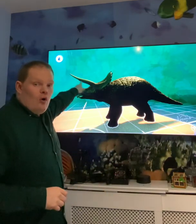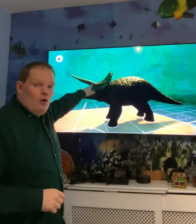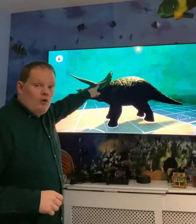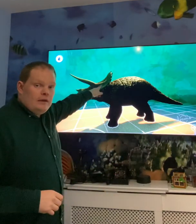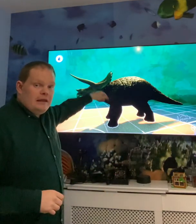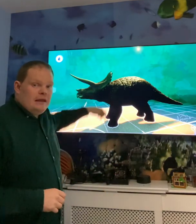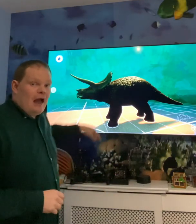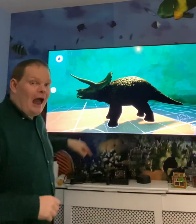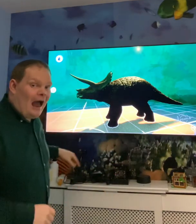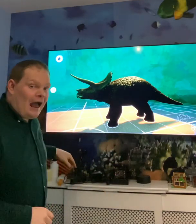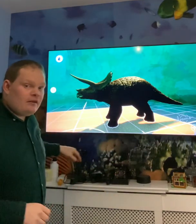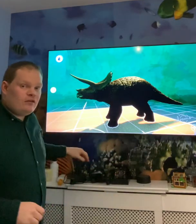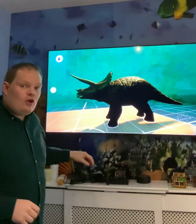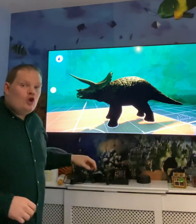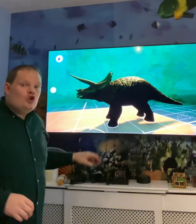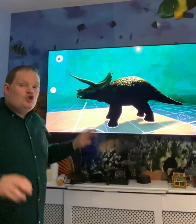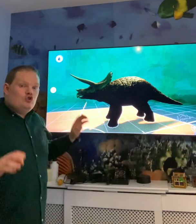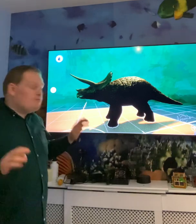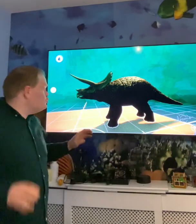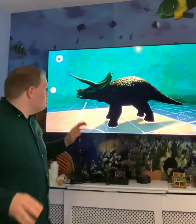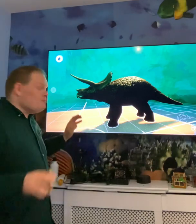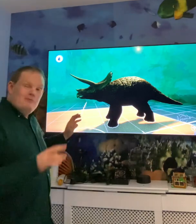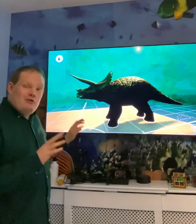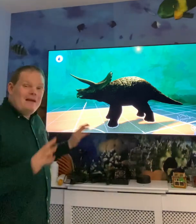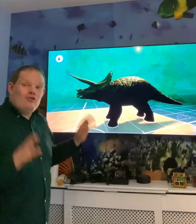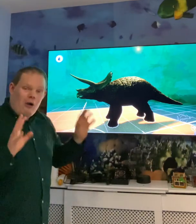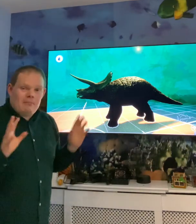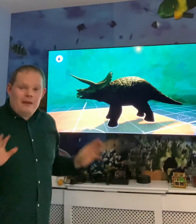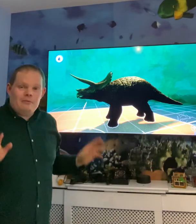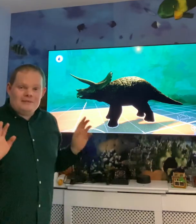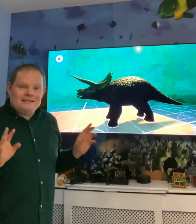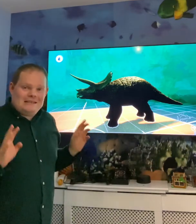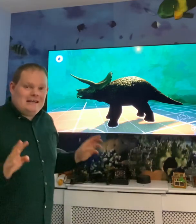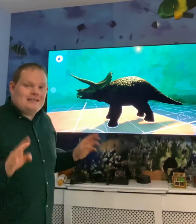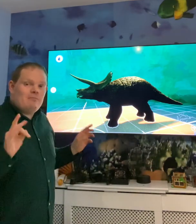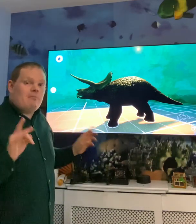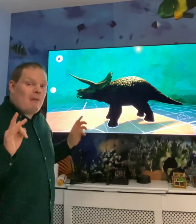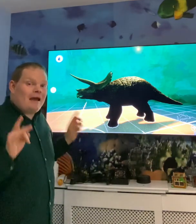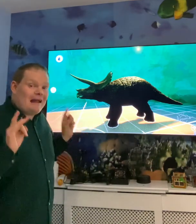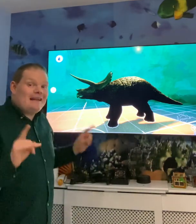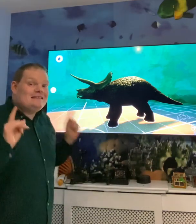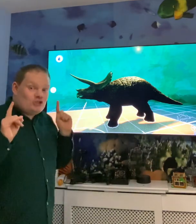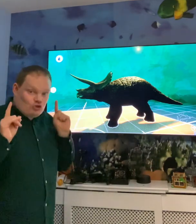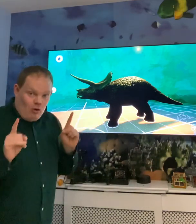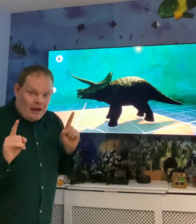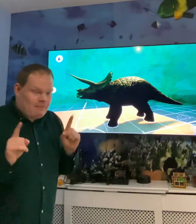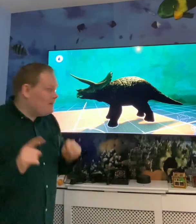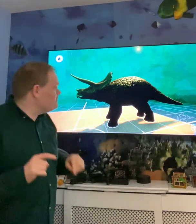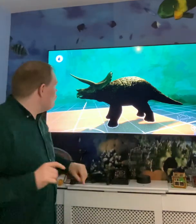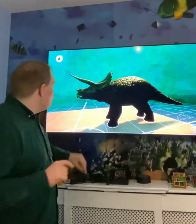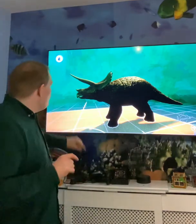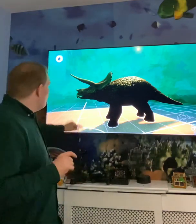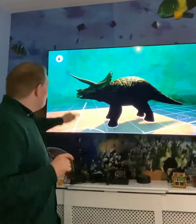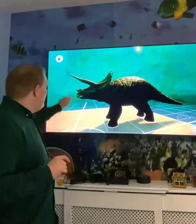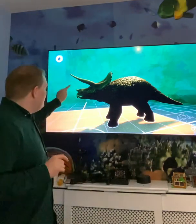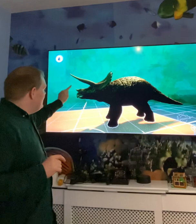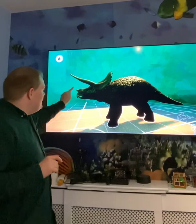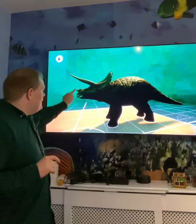horn here, and you may not be able to see this, but I can describe it. Right